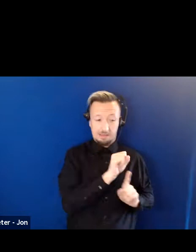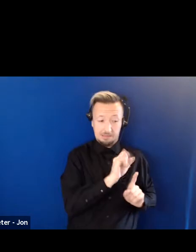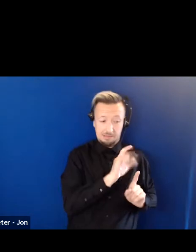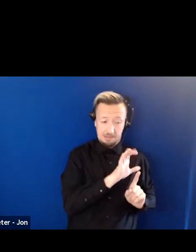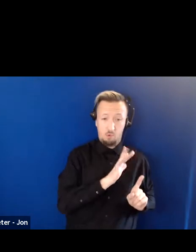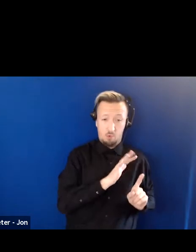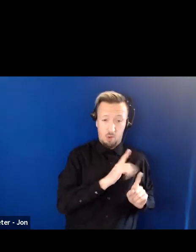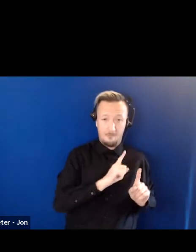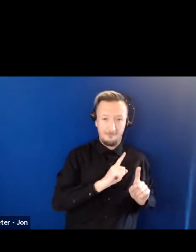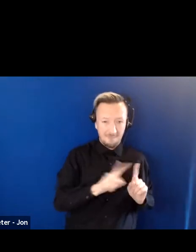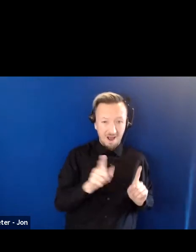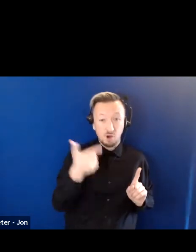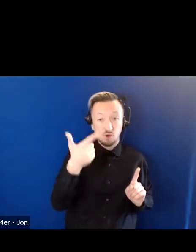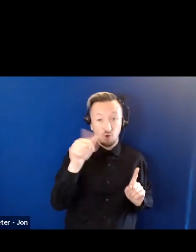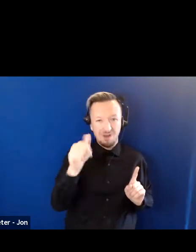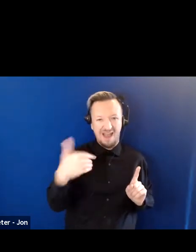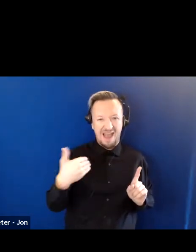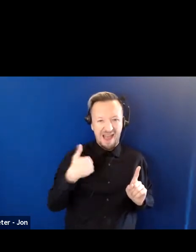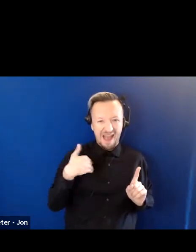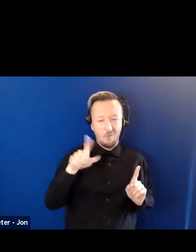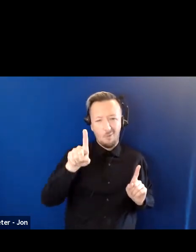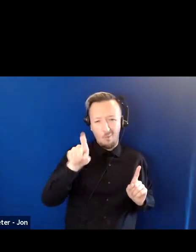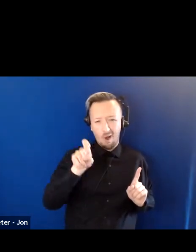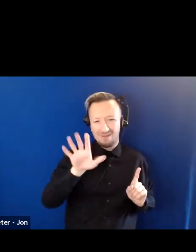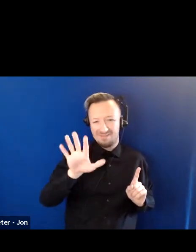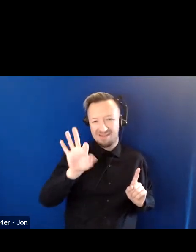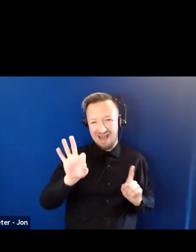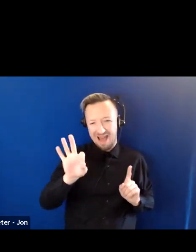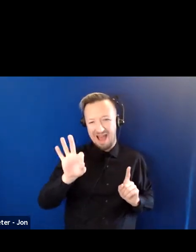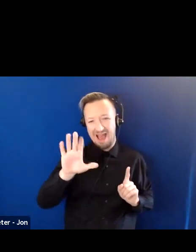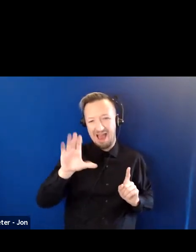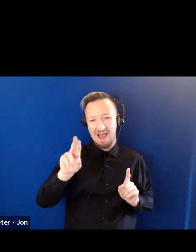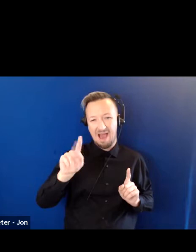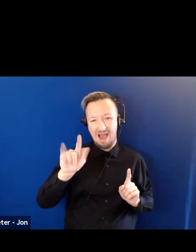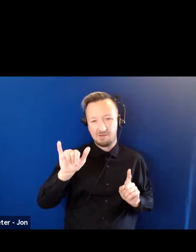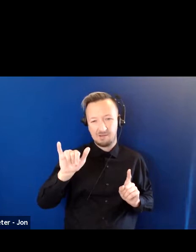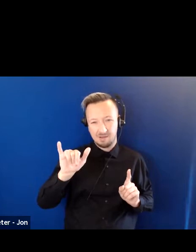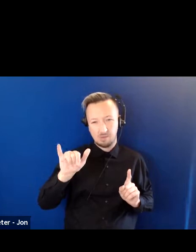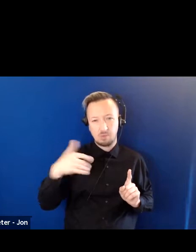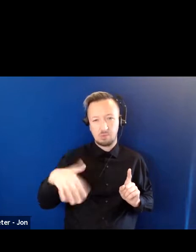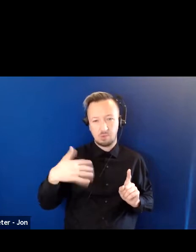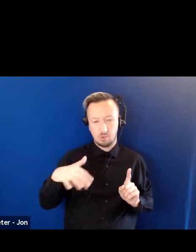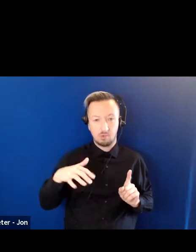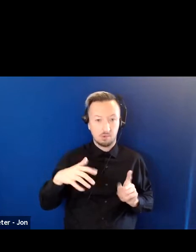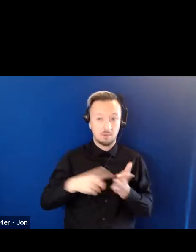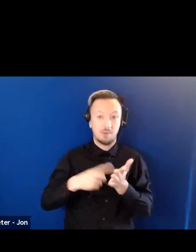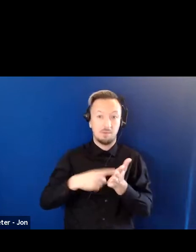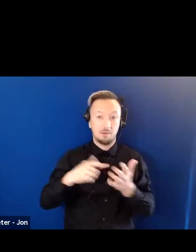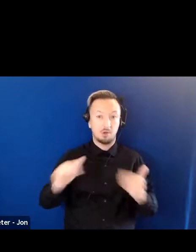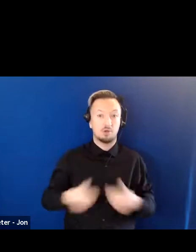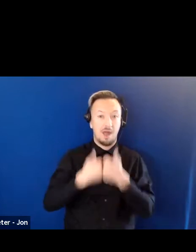has 159 counties. So it can be challenging to be able to go into every